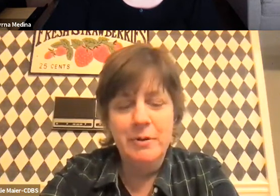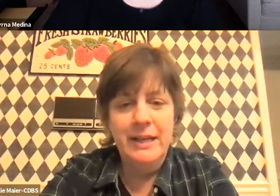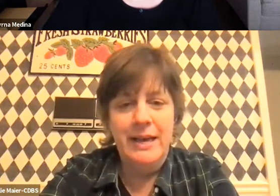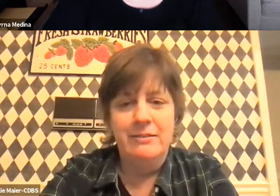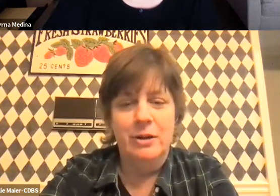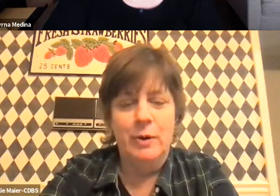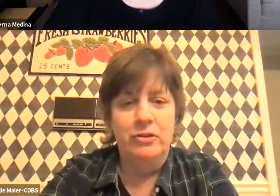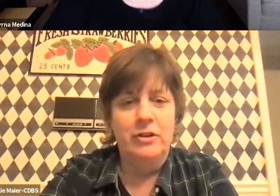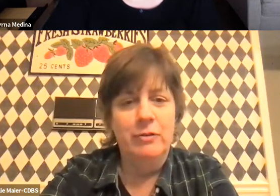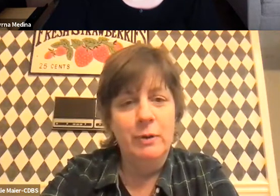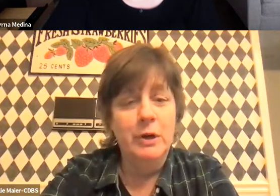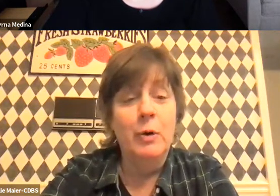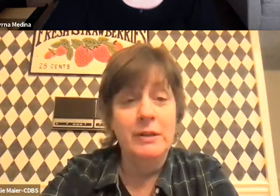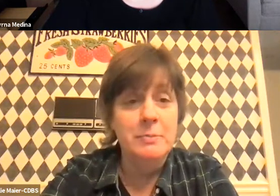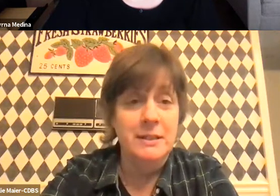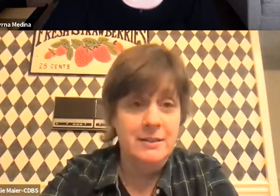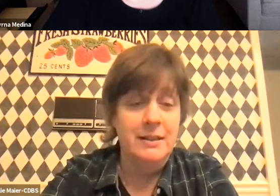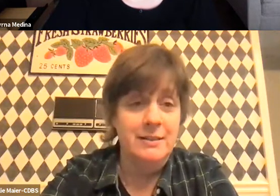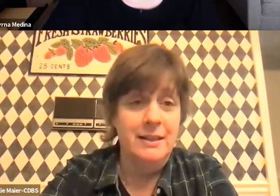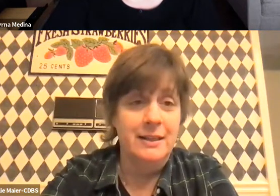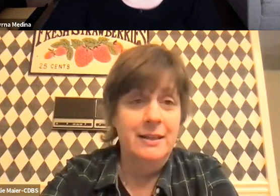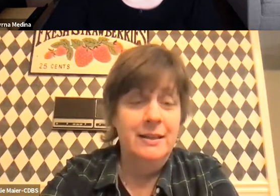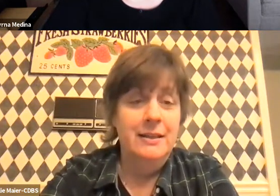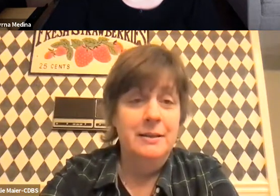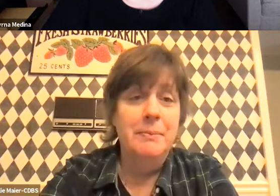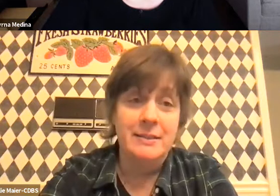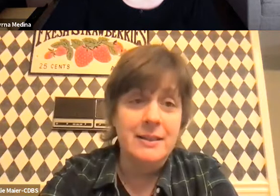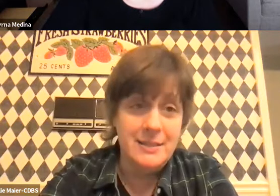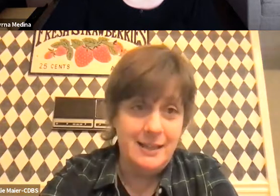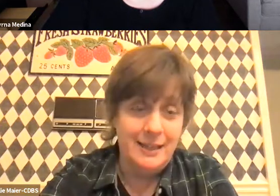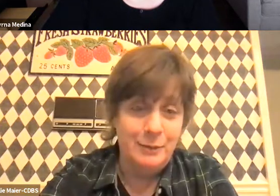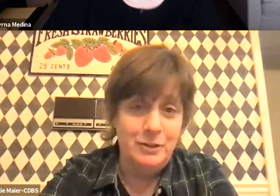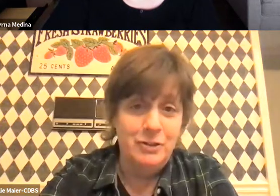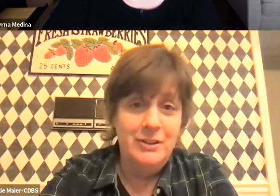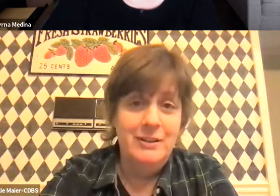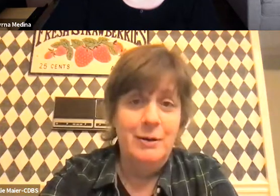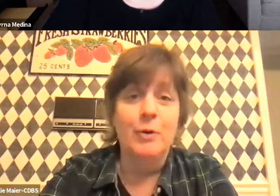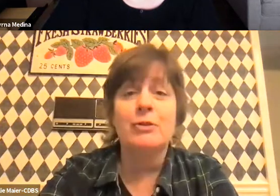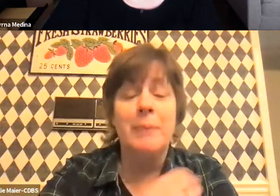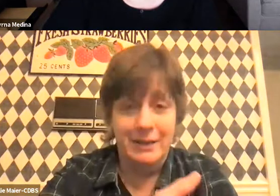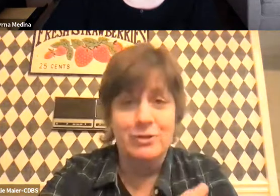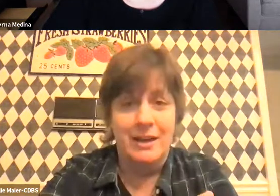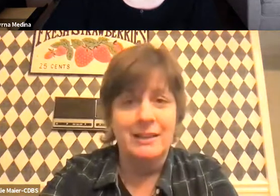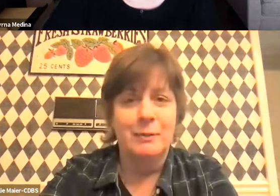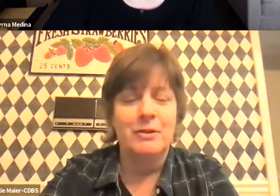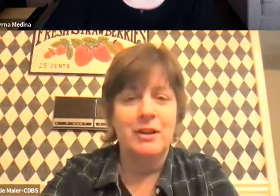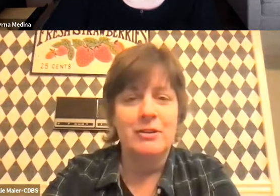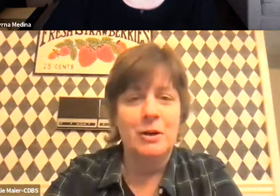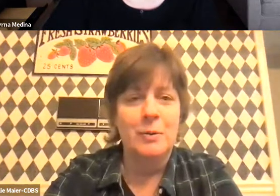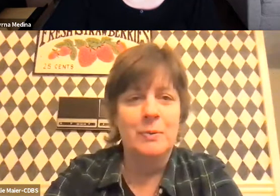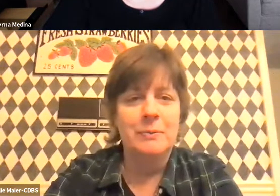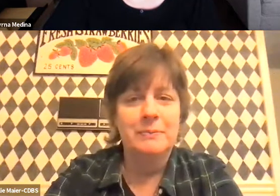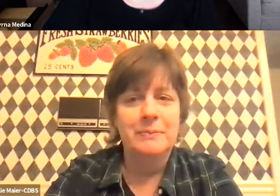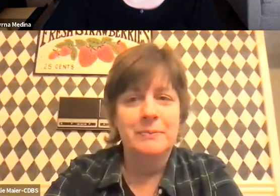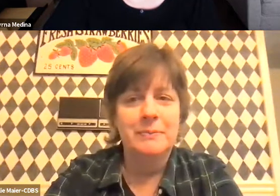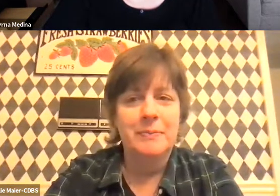that Kimberly asked the question if we were going to be discussing Mexican Sign Language or Spanish Sign Language. And